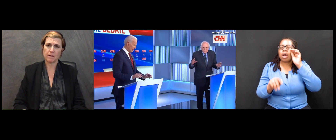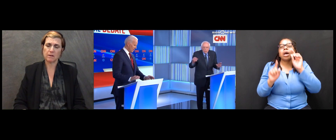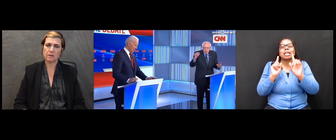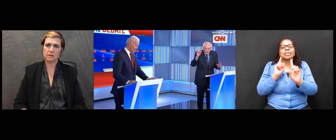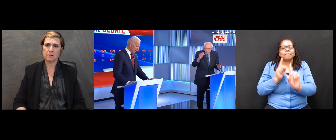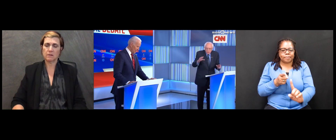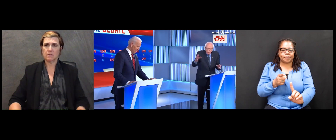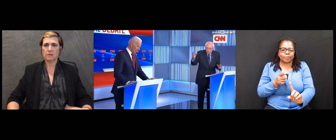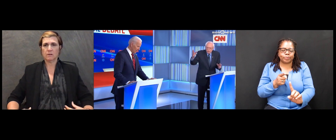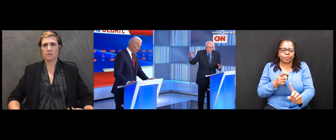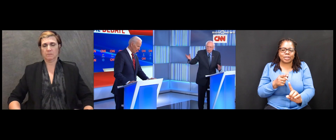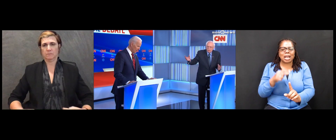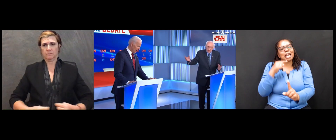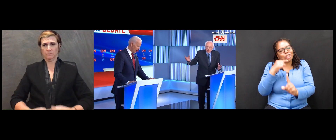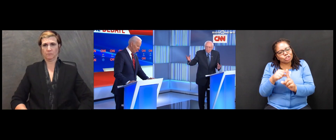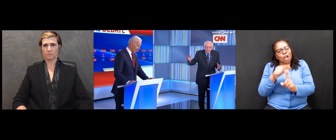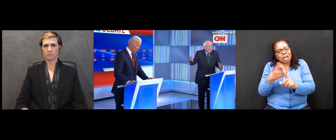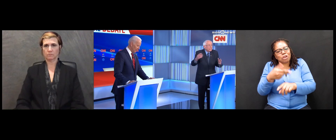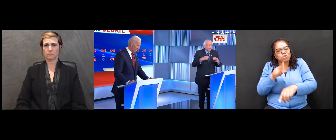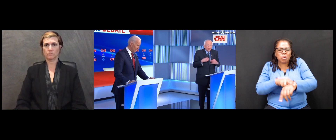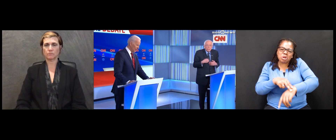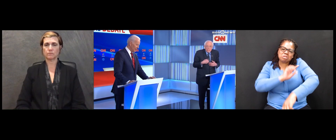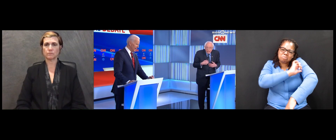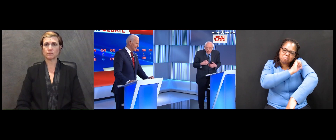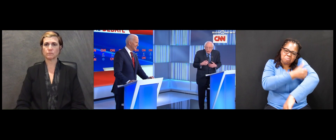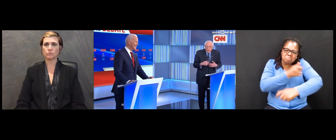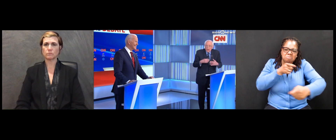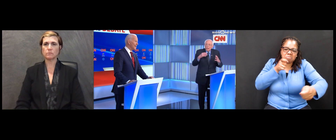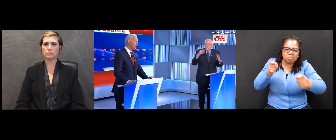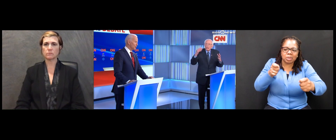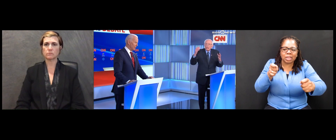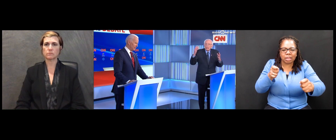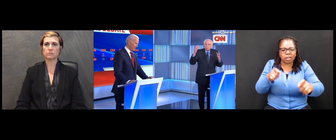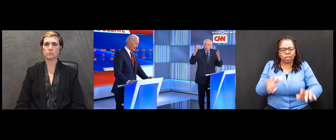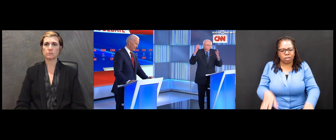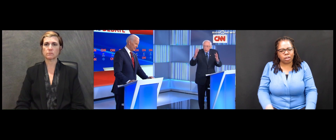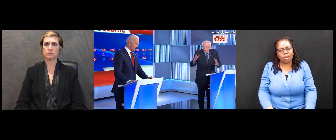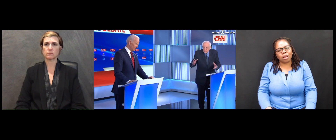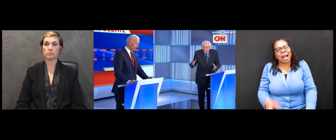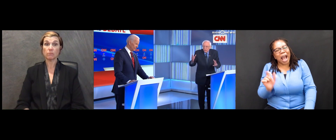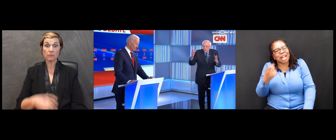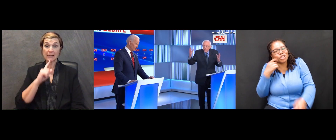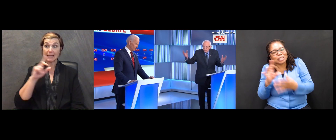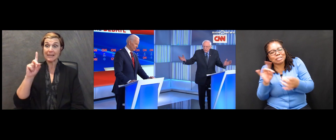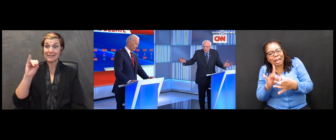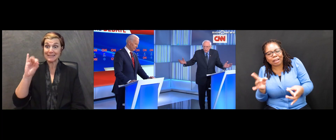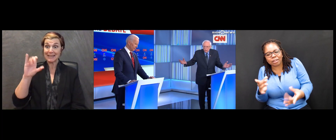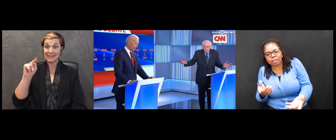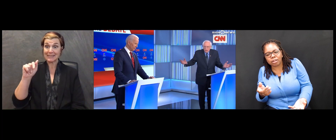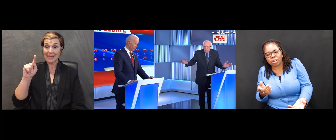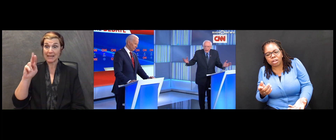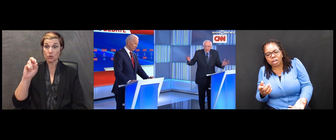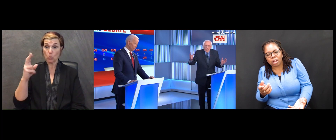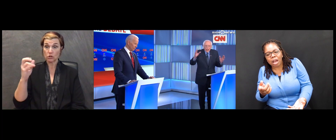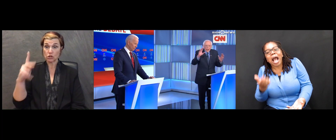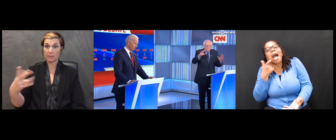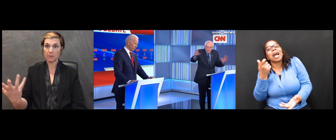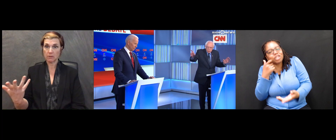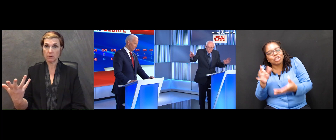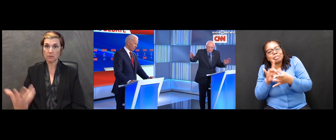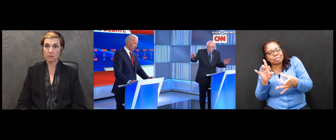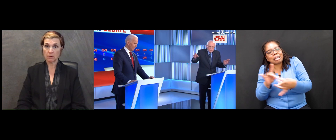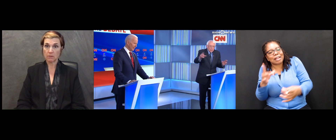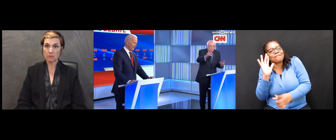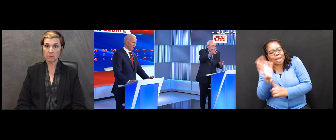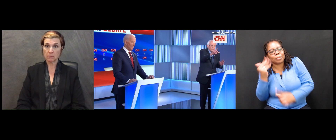is, China, of course, is an authoritarian society. That's what I just said. It's a dictatorship. But that's what I just said 5 minutes ago, you know? And by